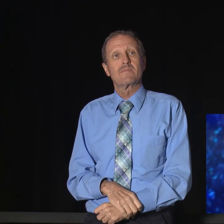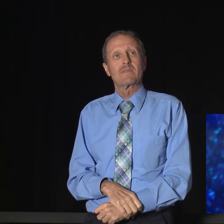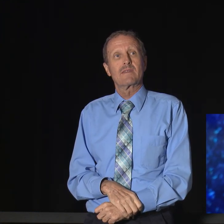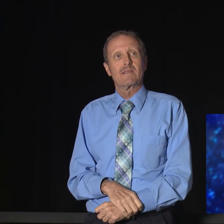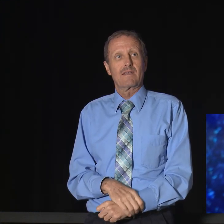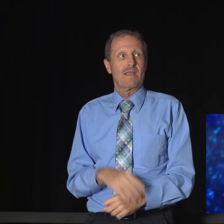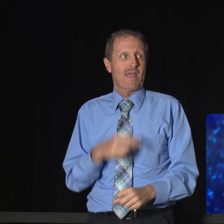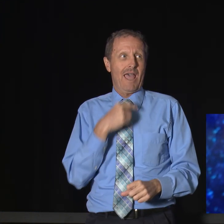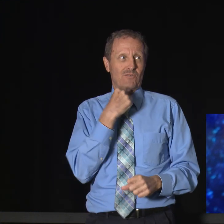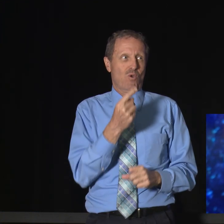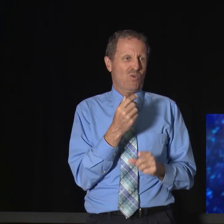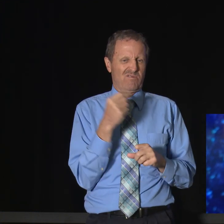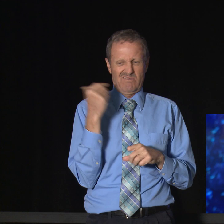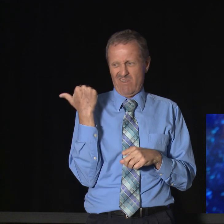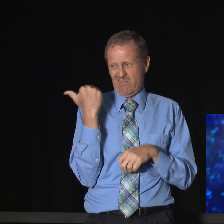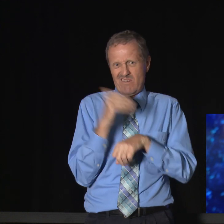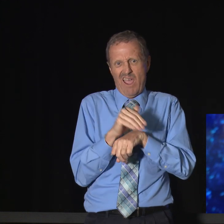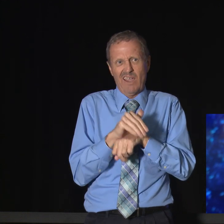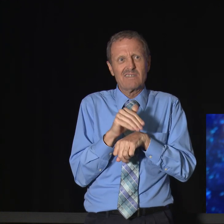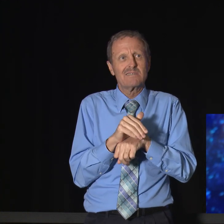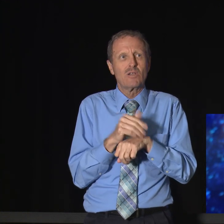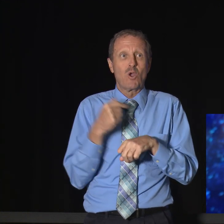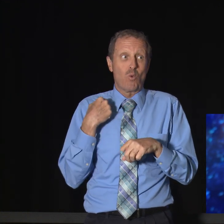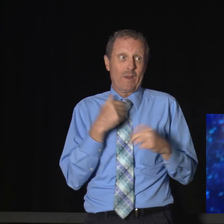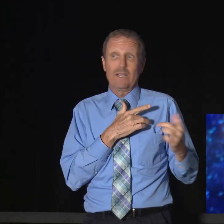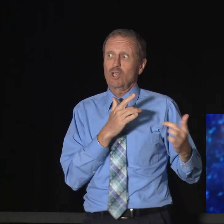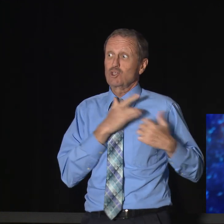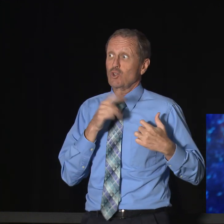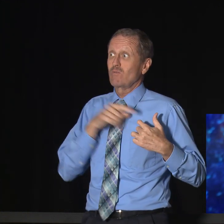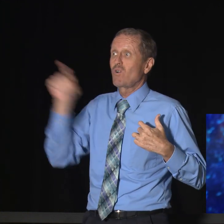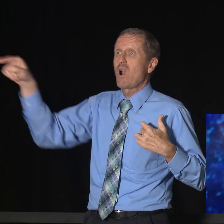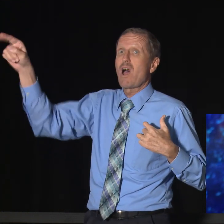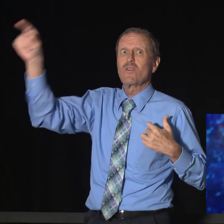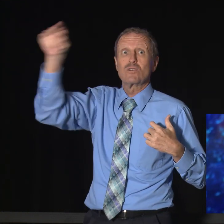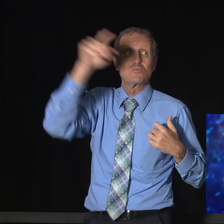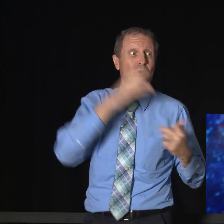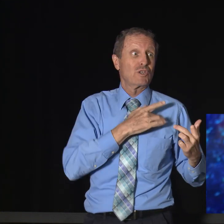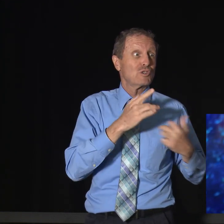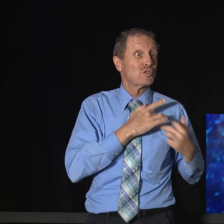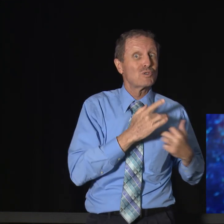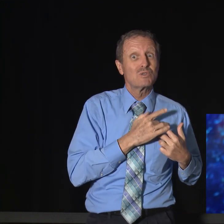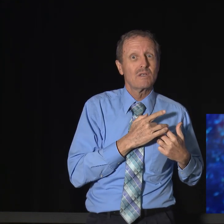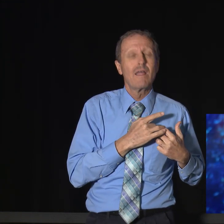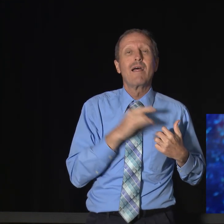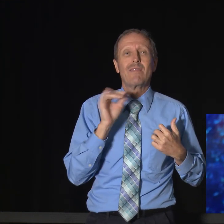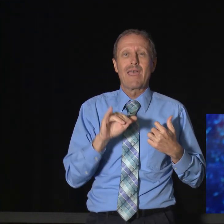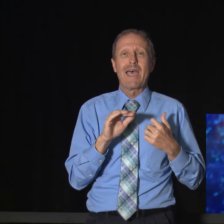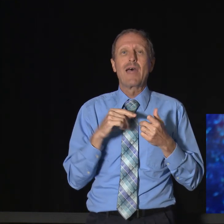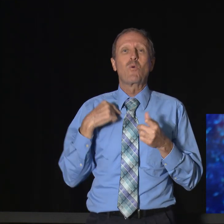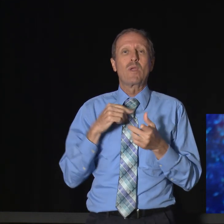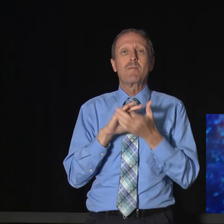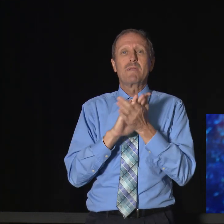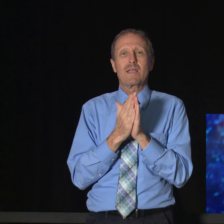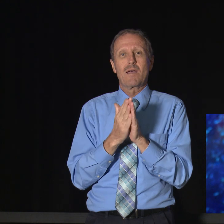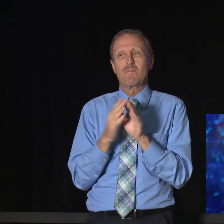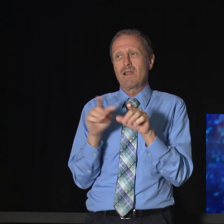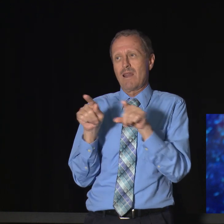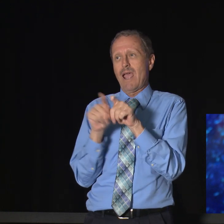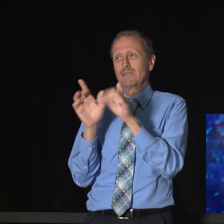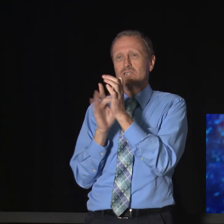I said it the other night, when we are concerned for the welfare of others, that's, I believe, when we are most like